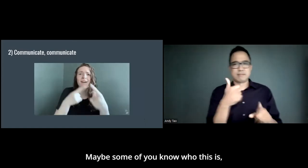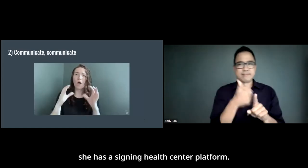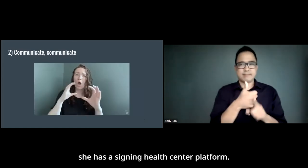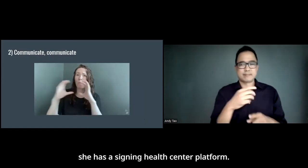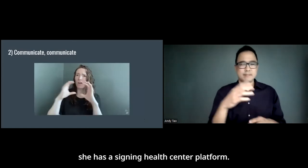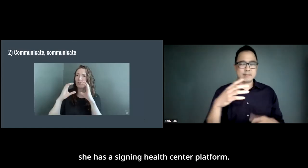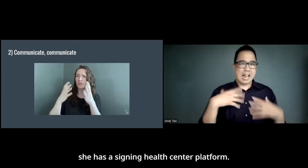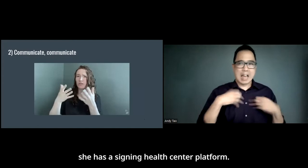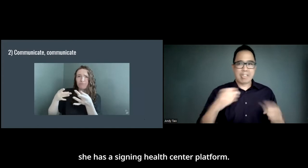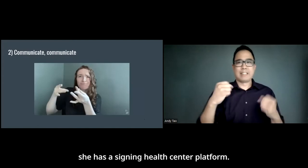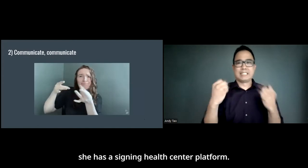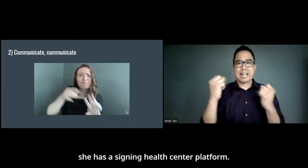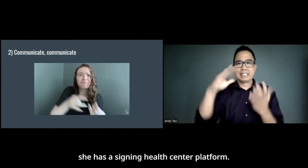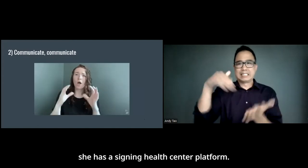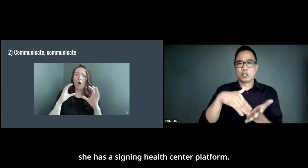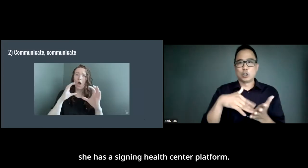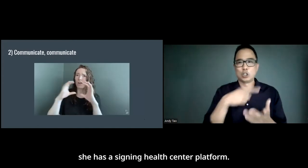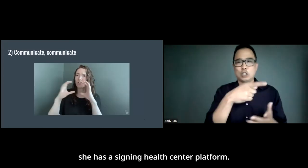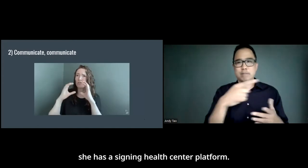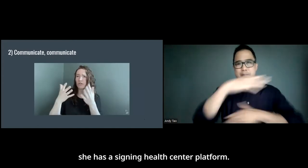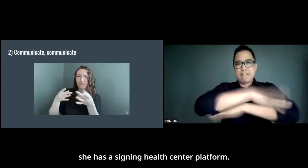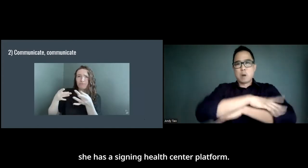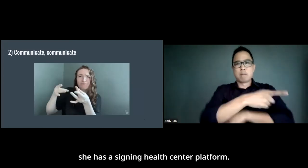Maybe some of you know who this is.